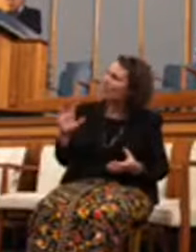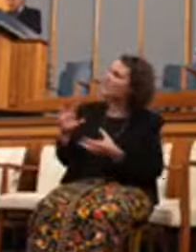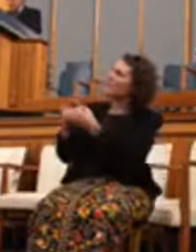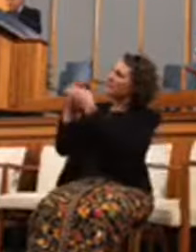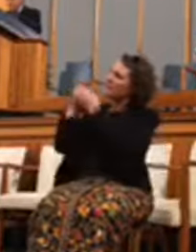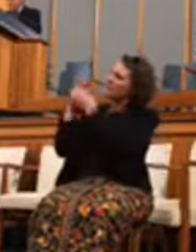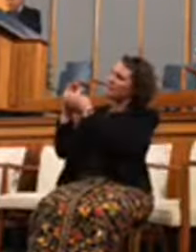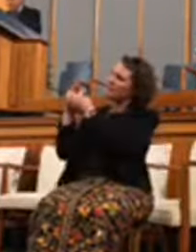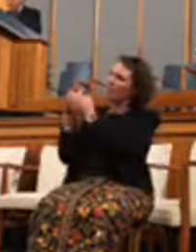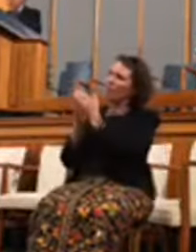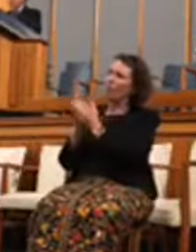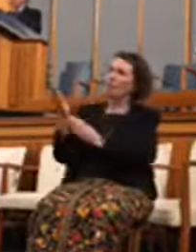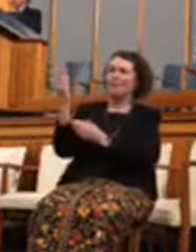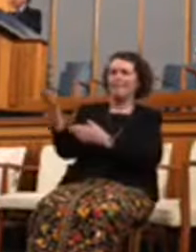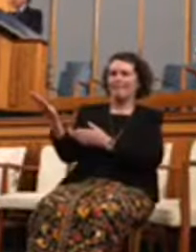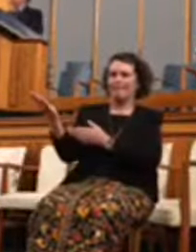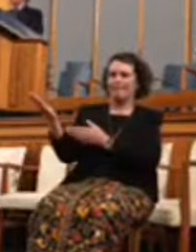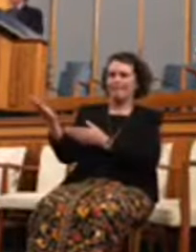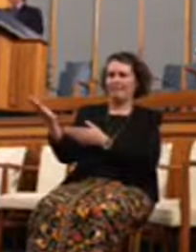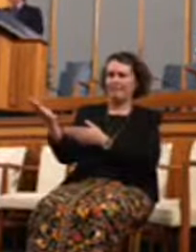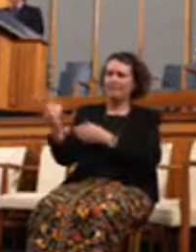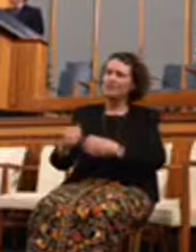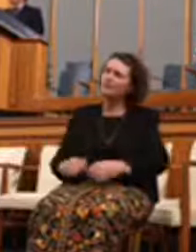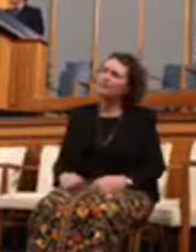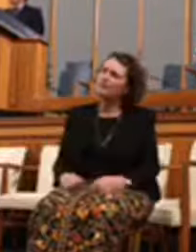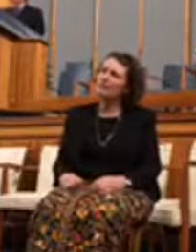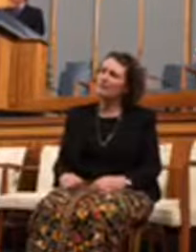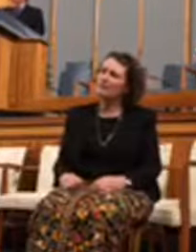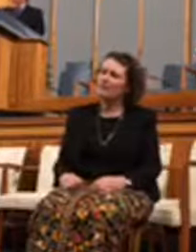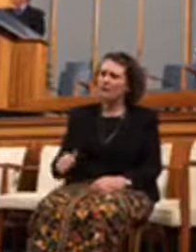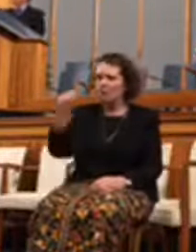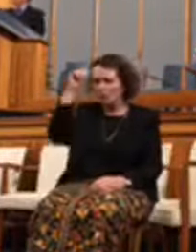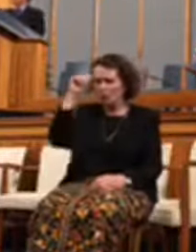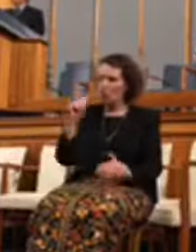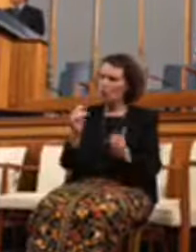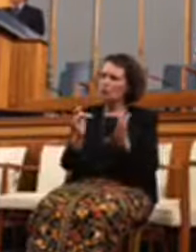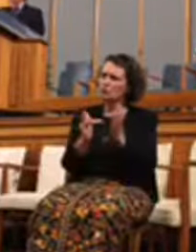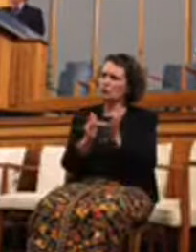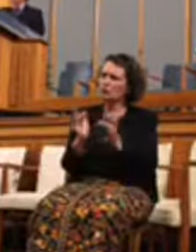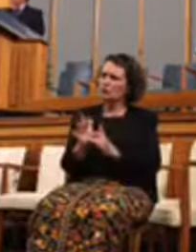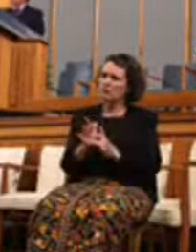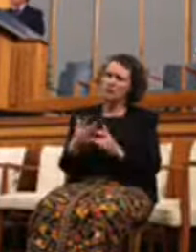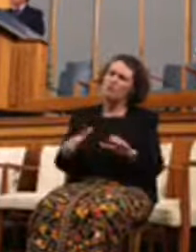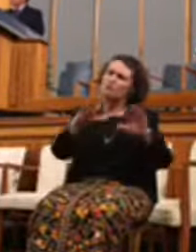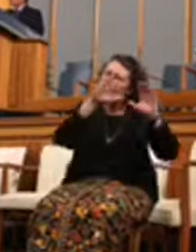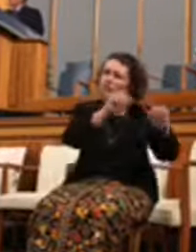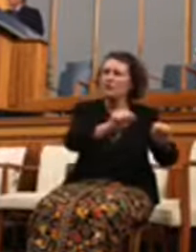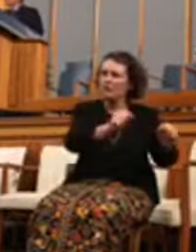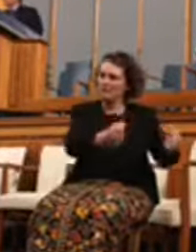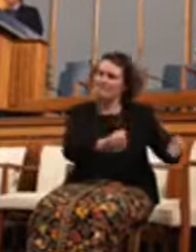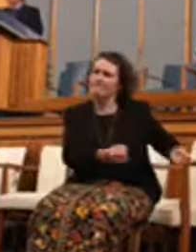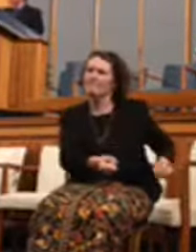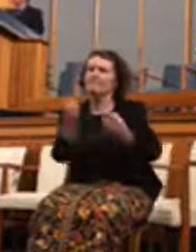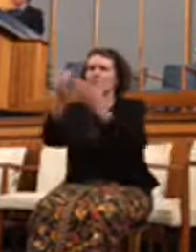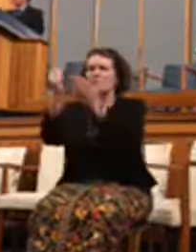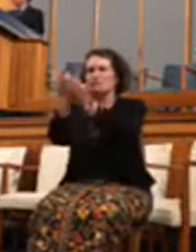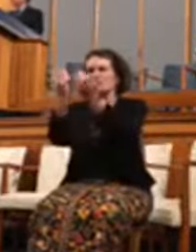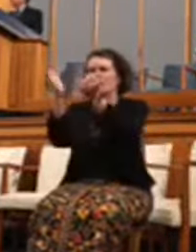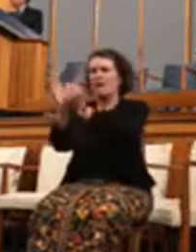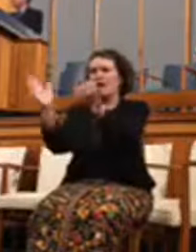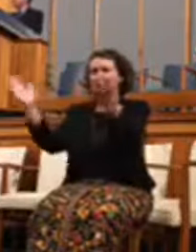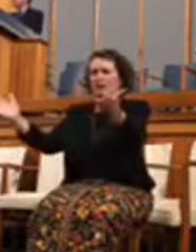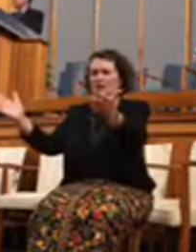the forgiveness of our sins. He was delivered on the cross of Calvary for our sins, so that we may be delivered also